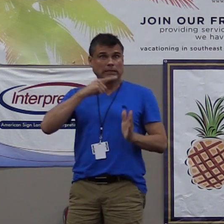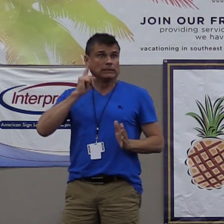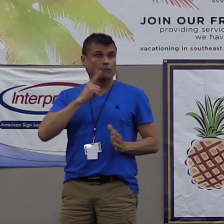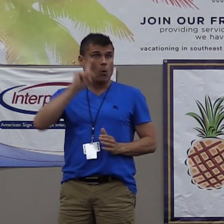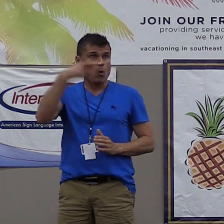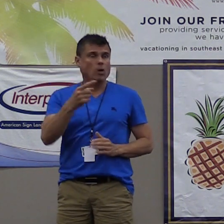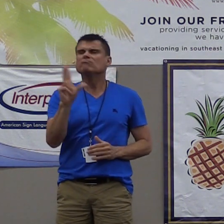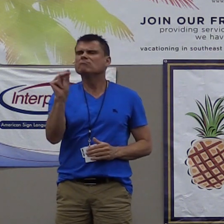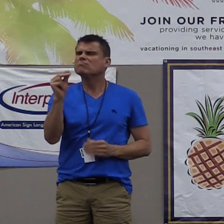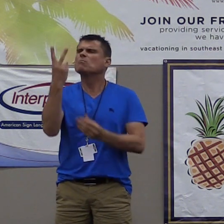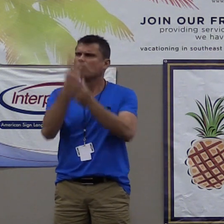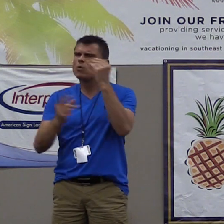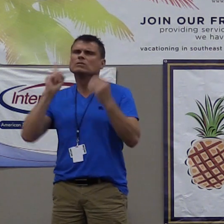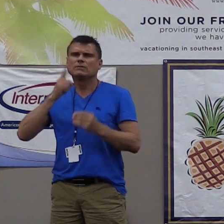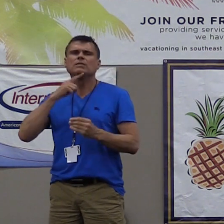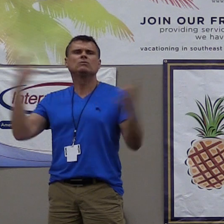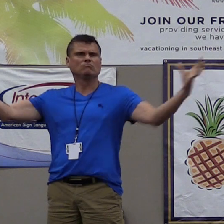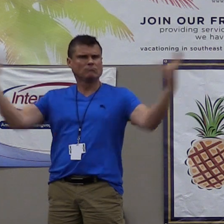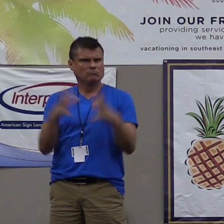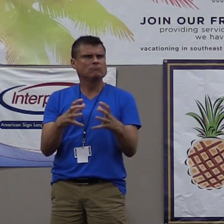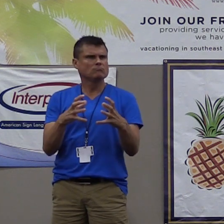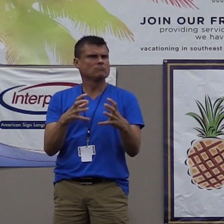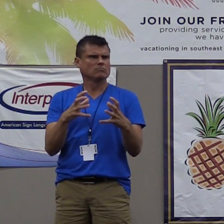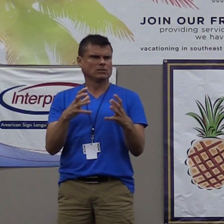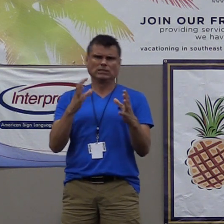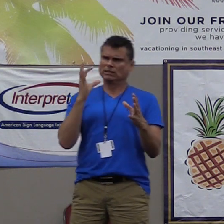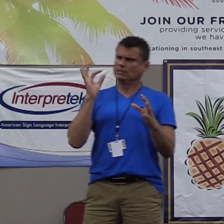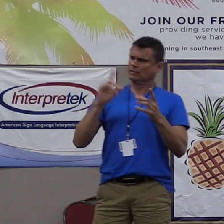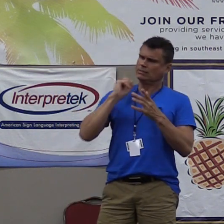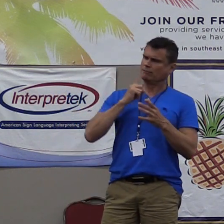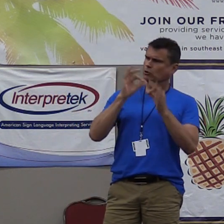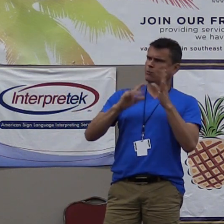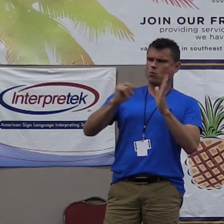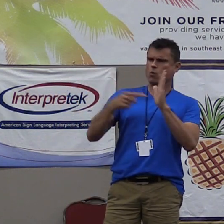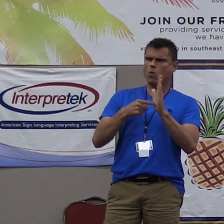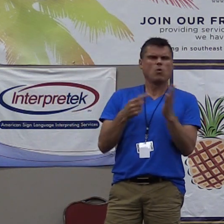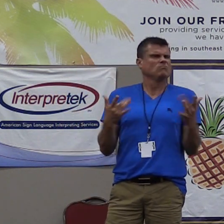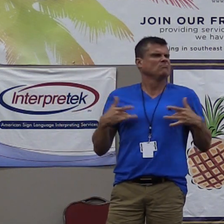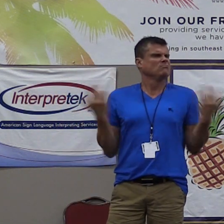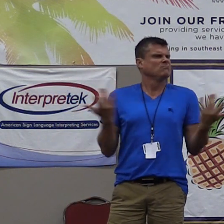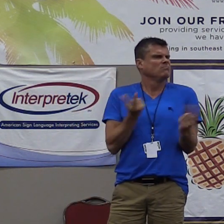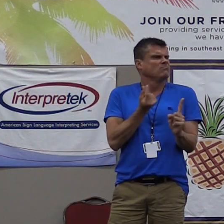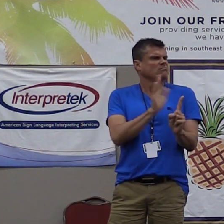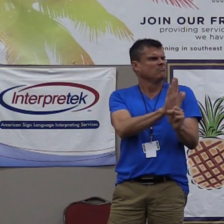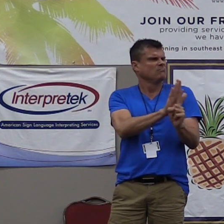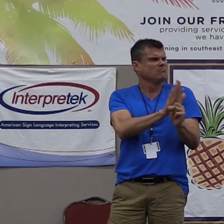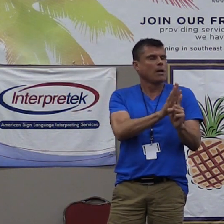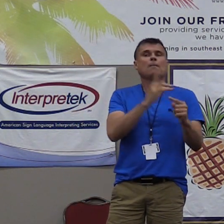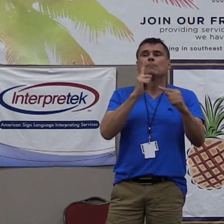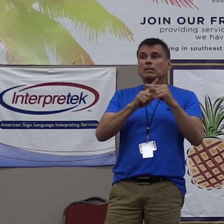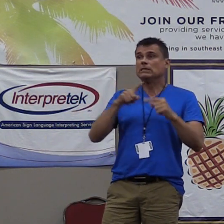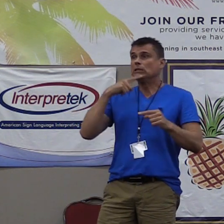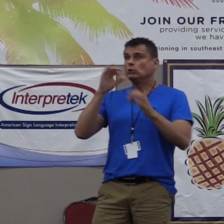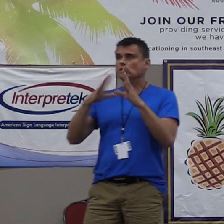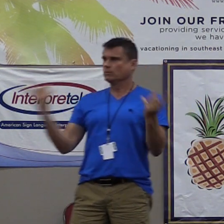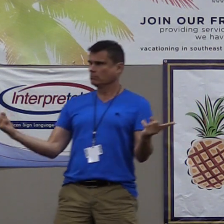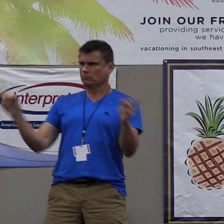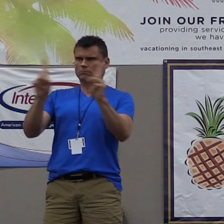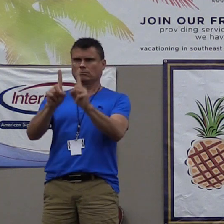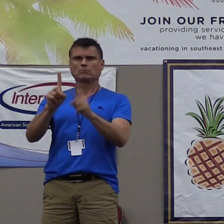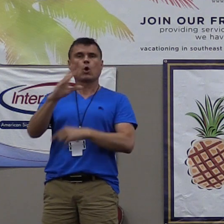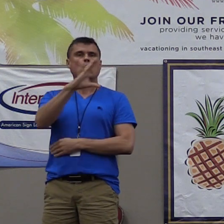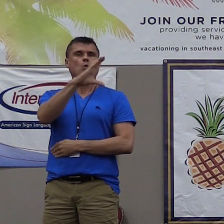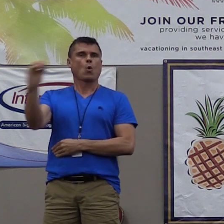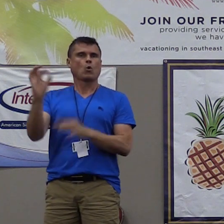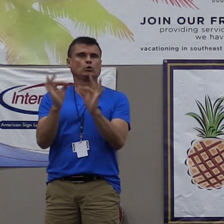that workshop. It's for both deaf and hearing to come together. What's the interpreter's role? Plus